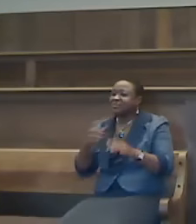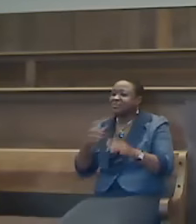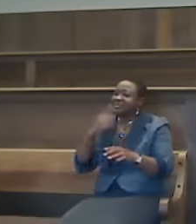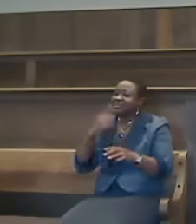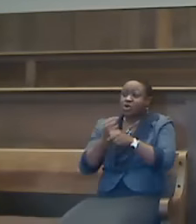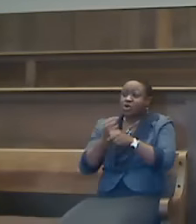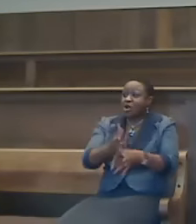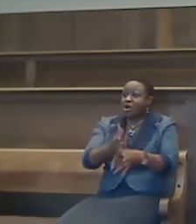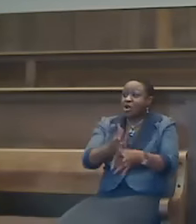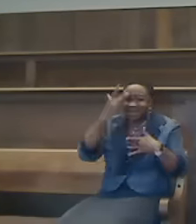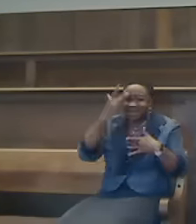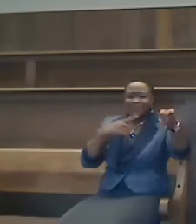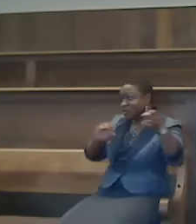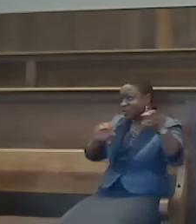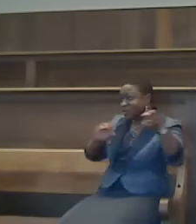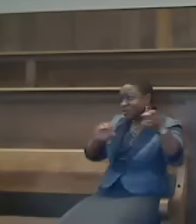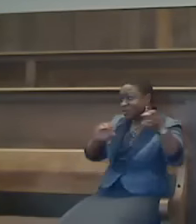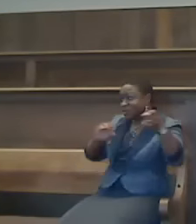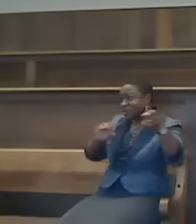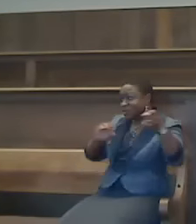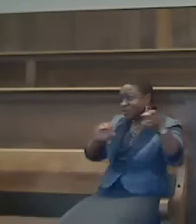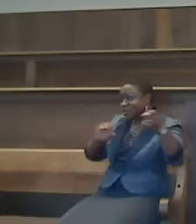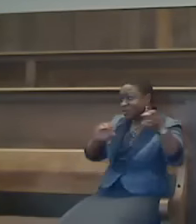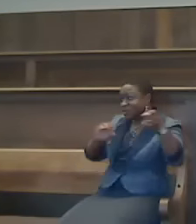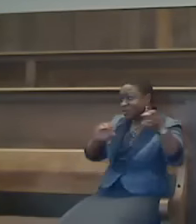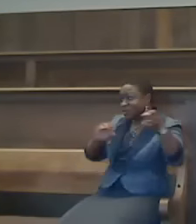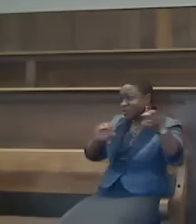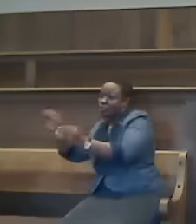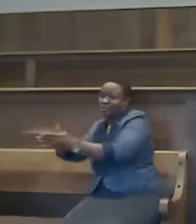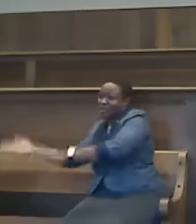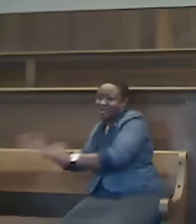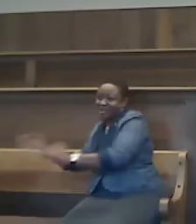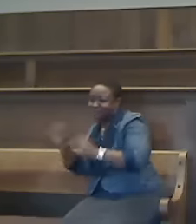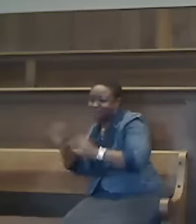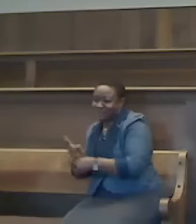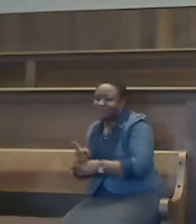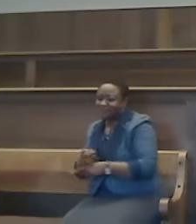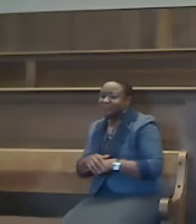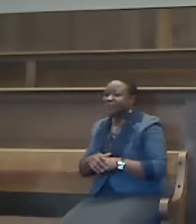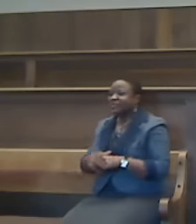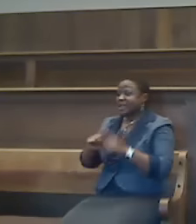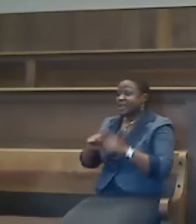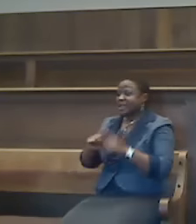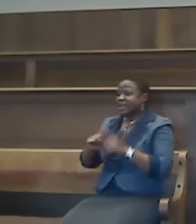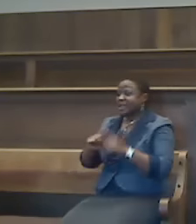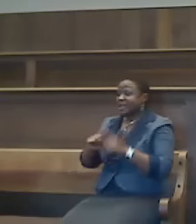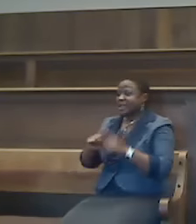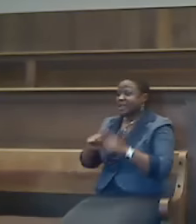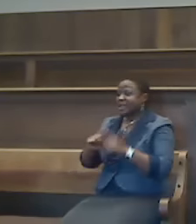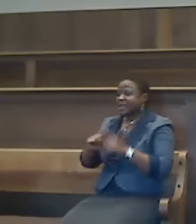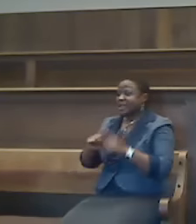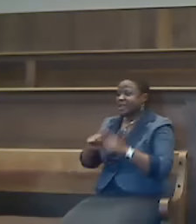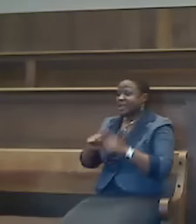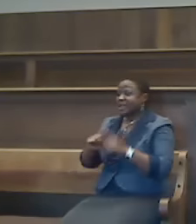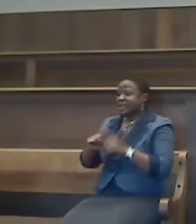No, he had no chickens that were sick. Yeah. And the vets privately said, you have too many birds